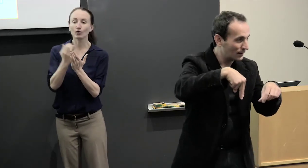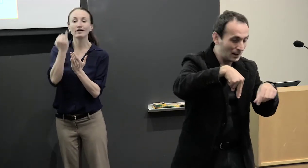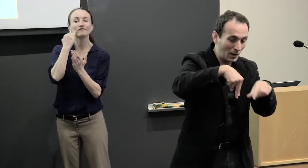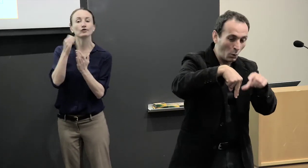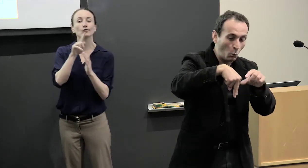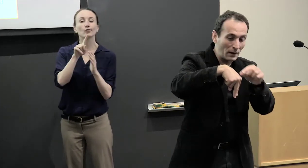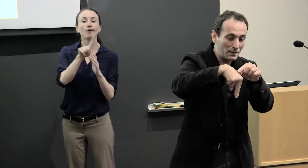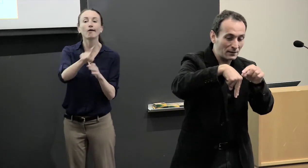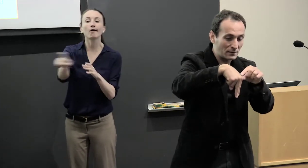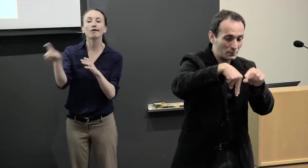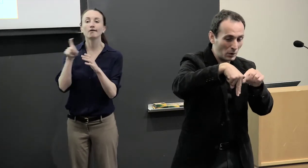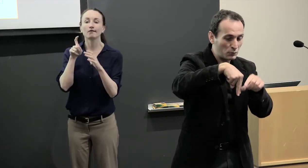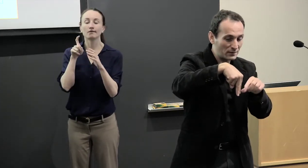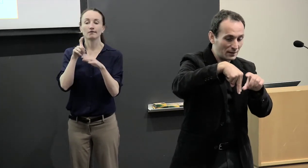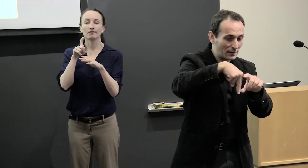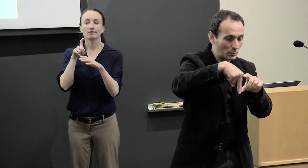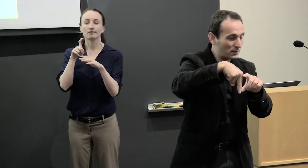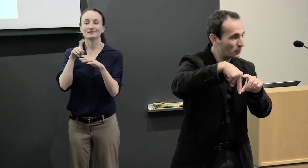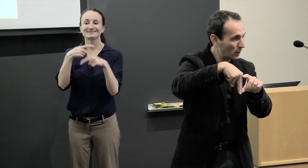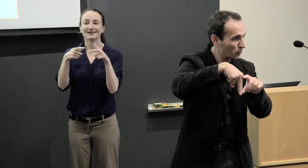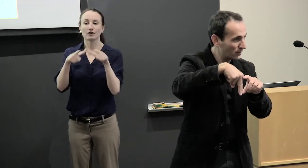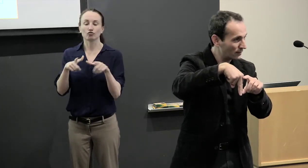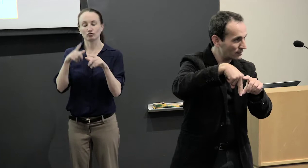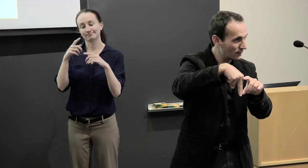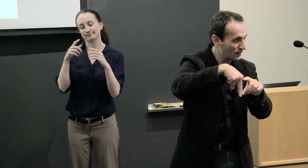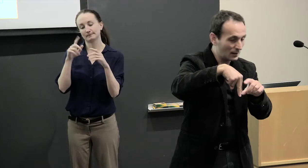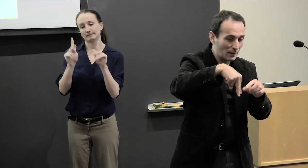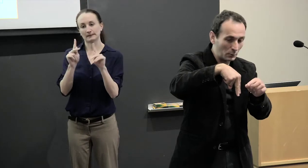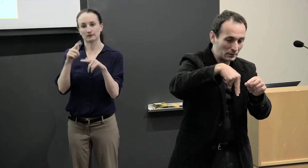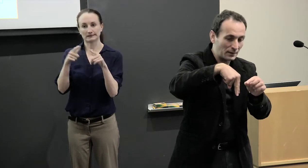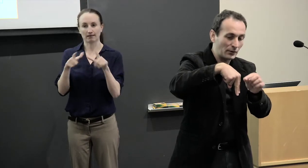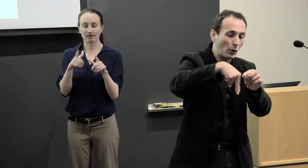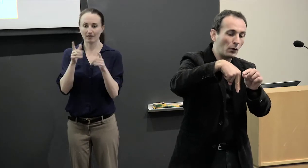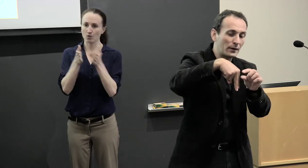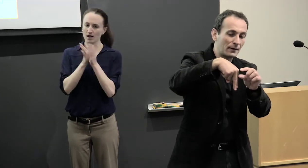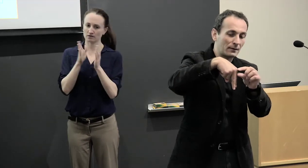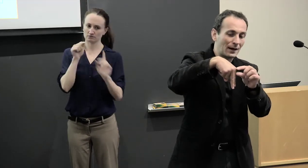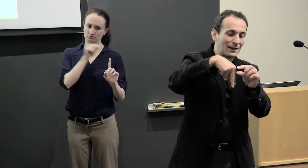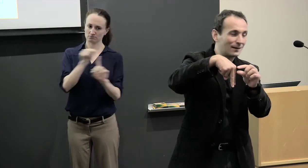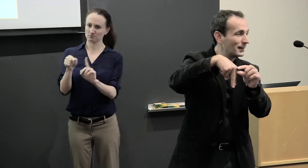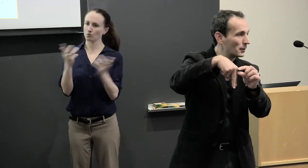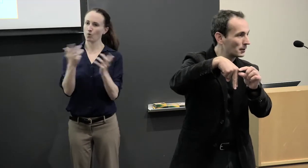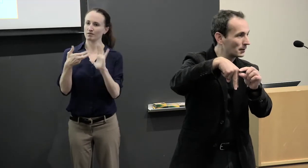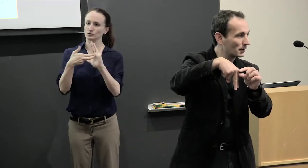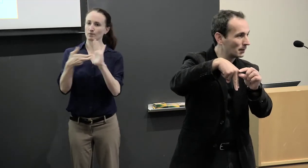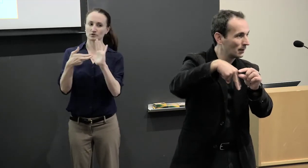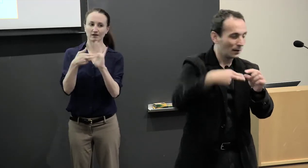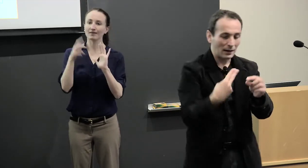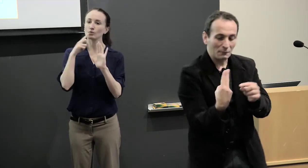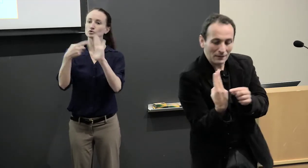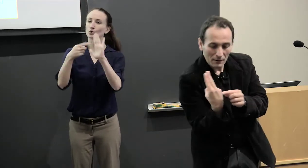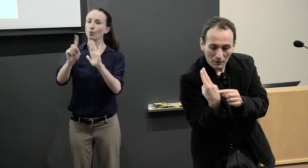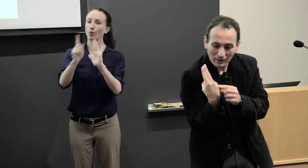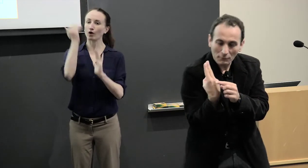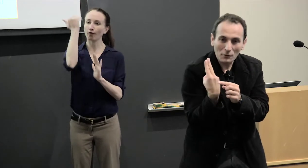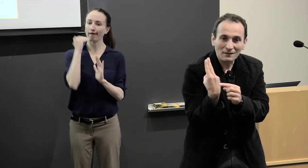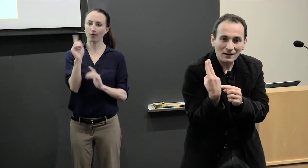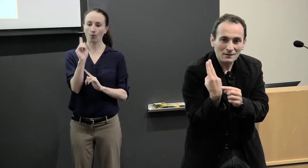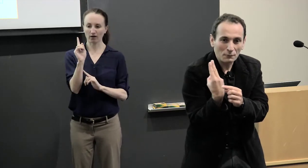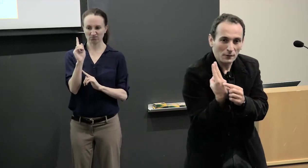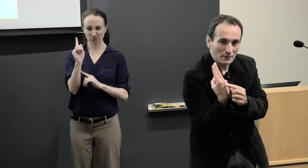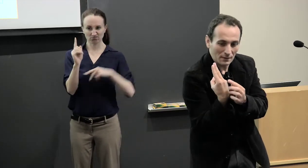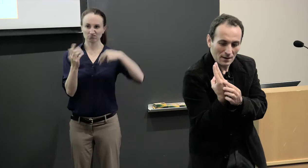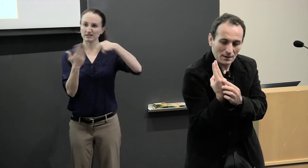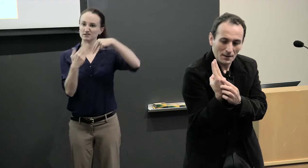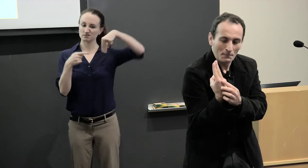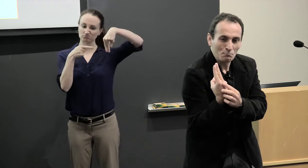consultants what this represents and what this represents, they will tell you, oh yes, the head is here. And in fact, there's even a